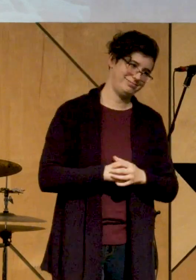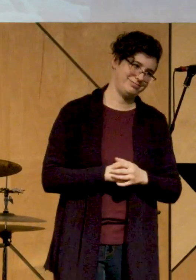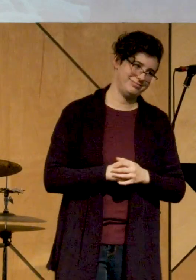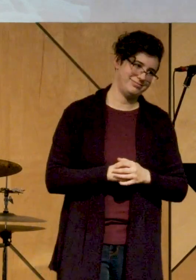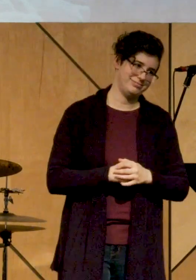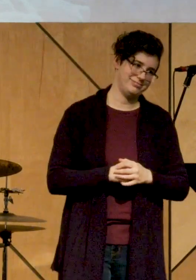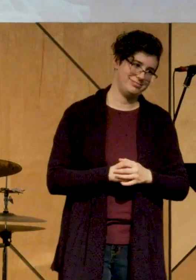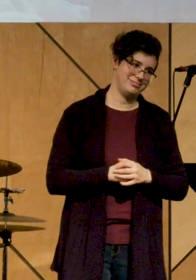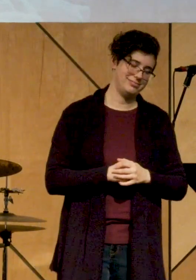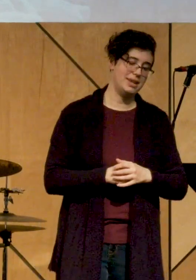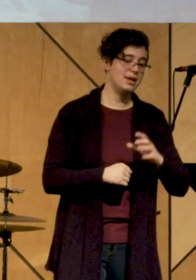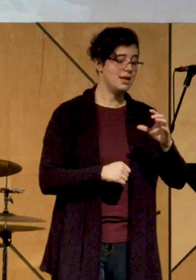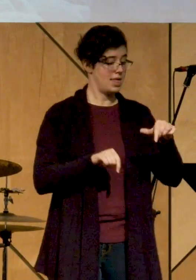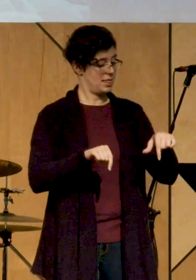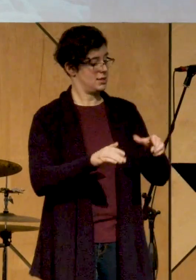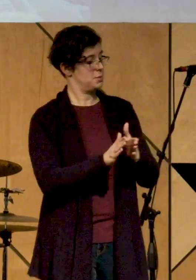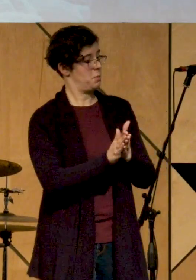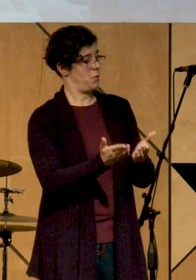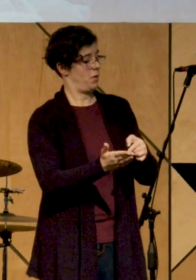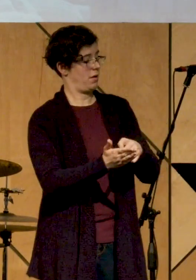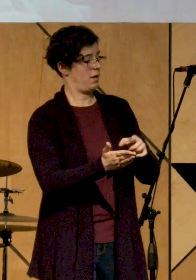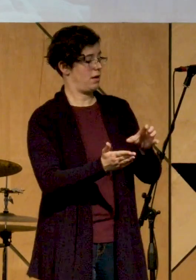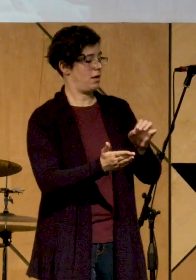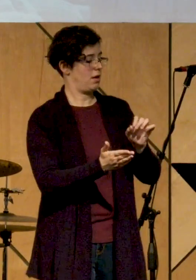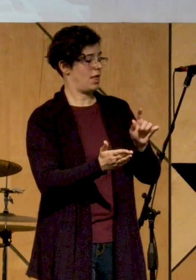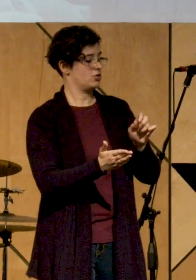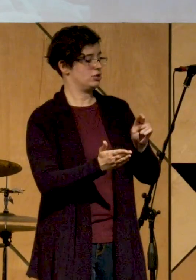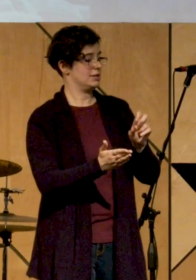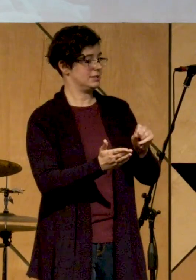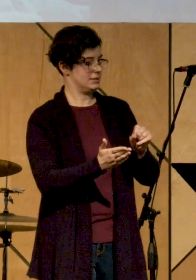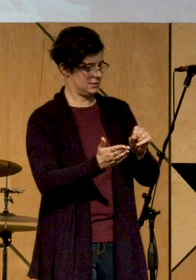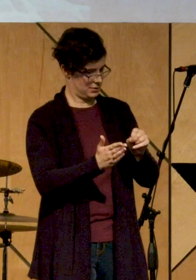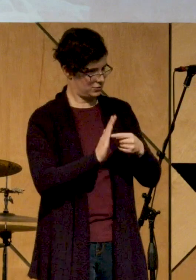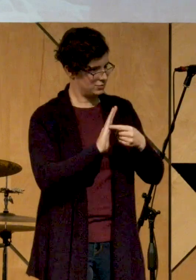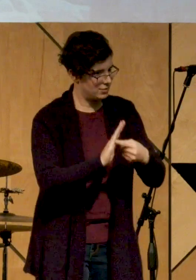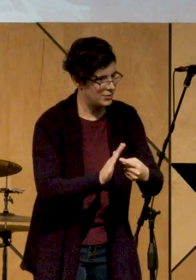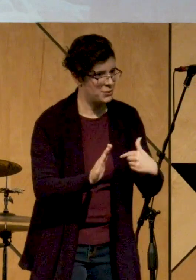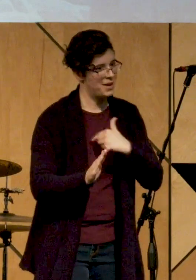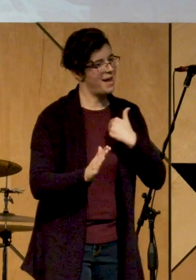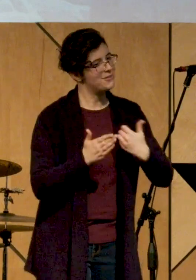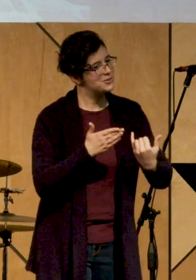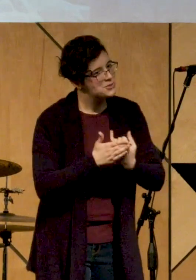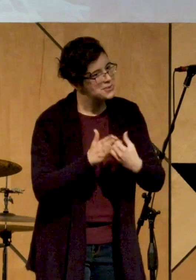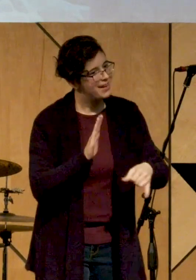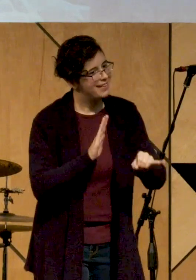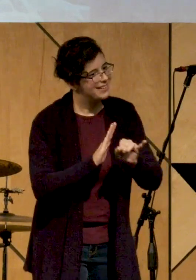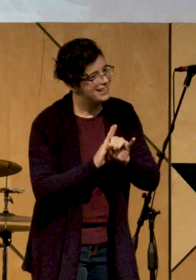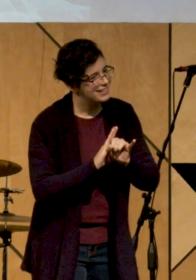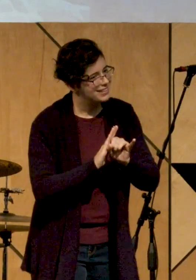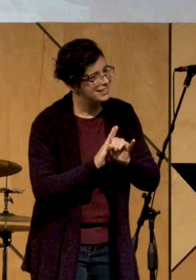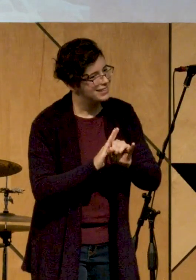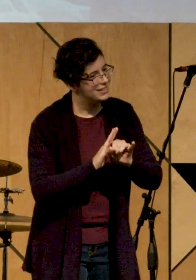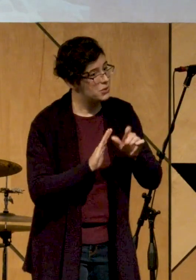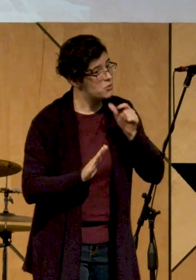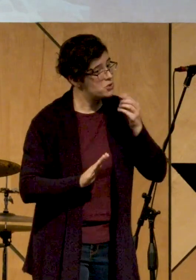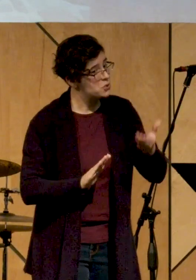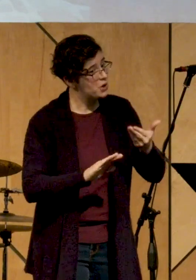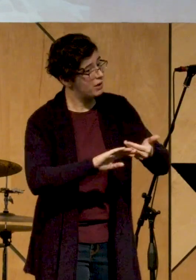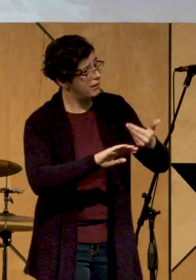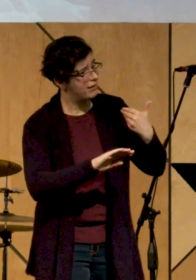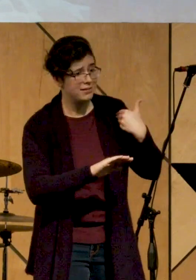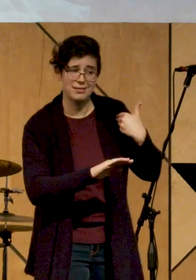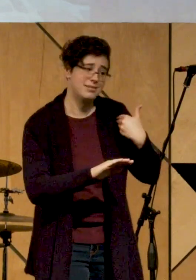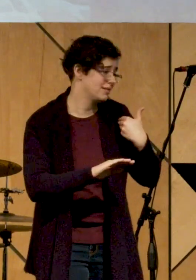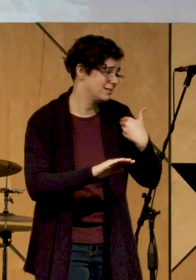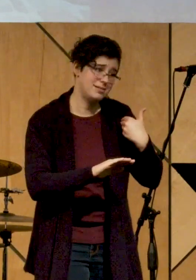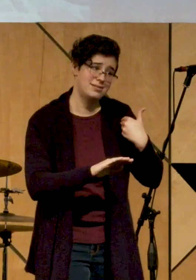like Colossians says, we have a new identity in Christ. You are not who you once were.